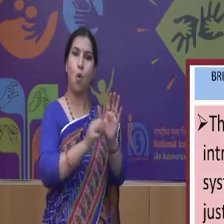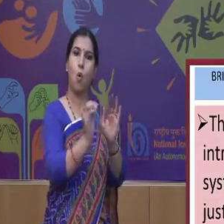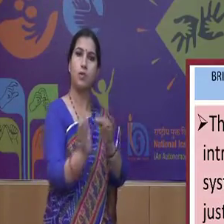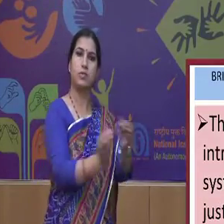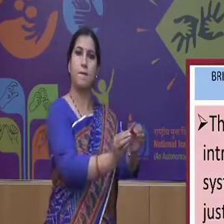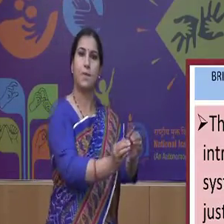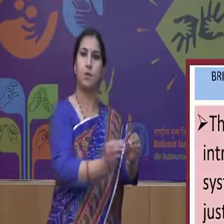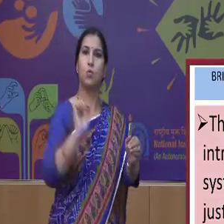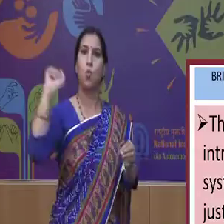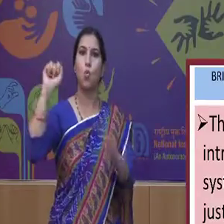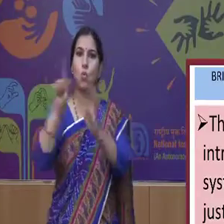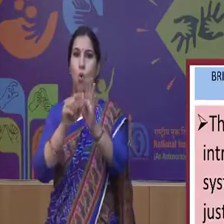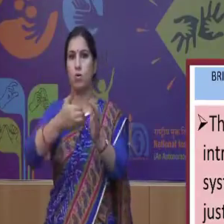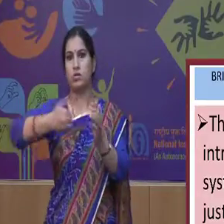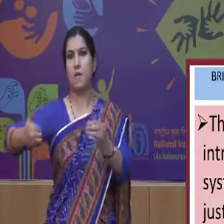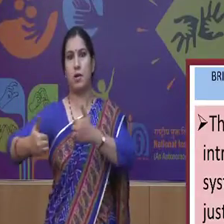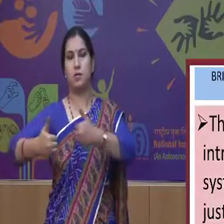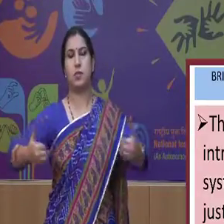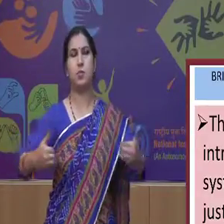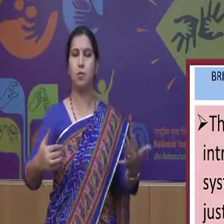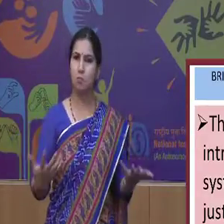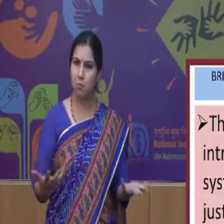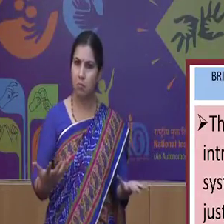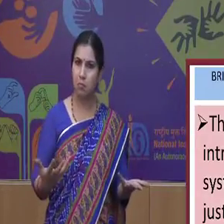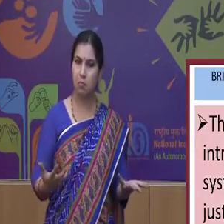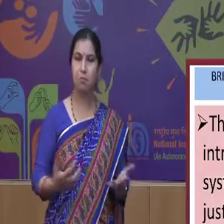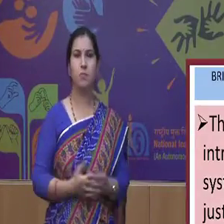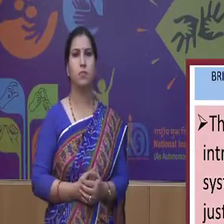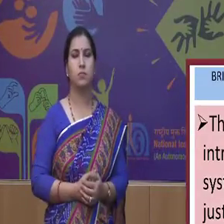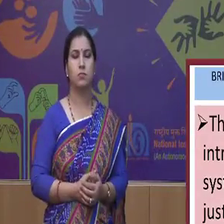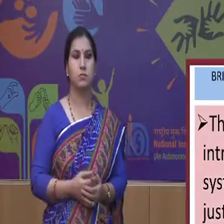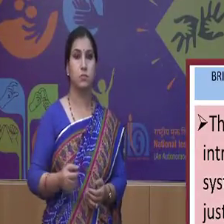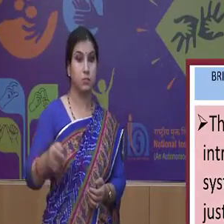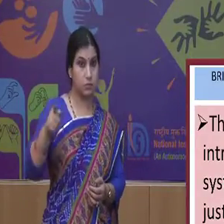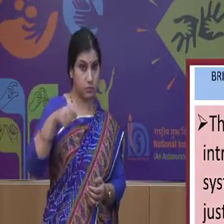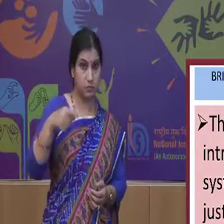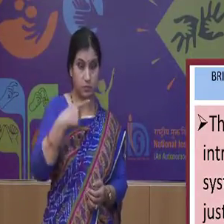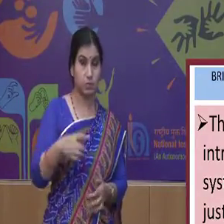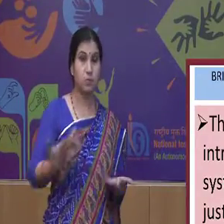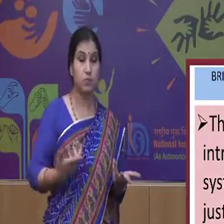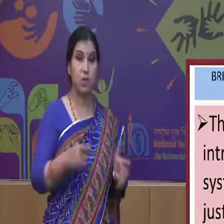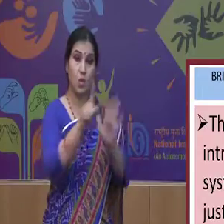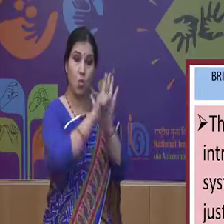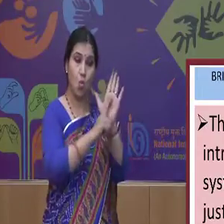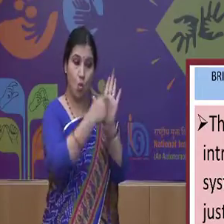system of law and justice in India. They said that rule of law had